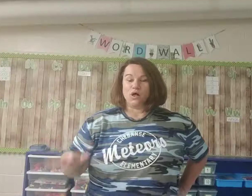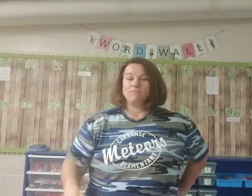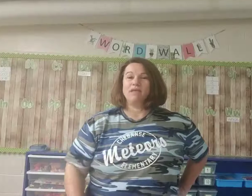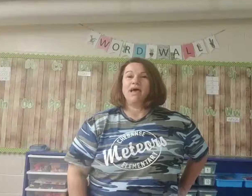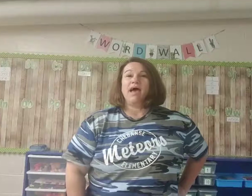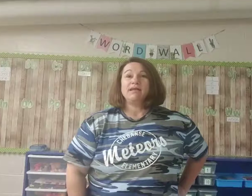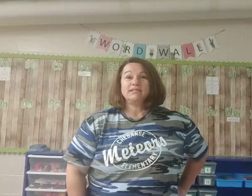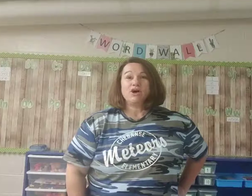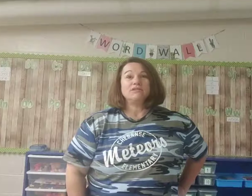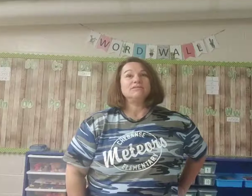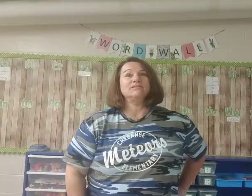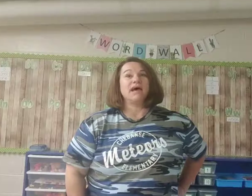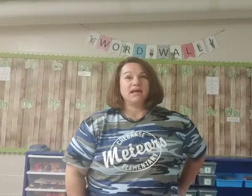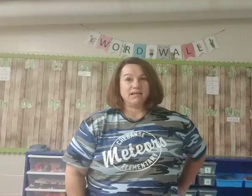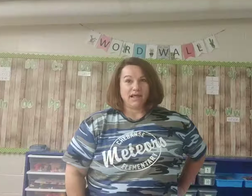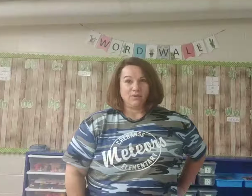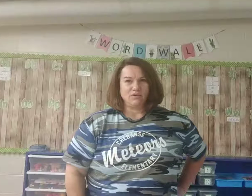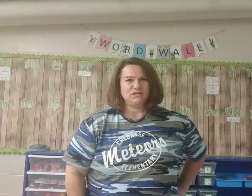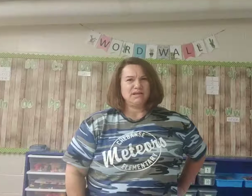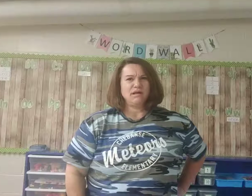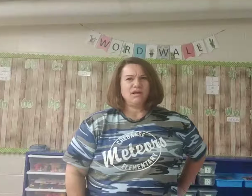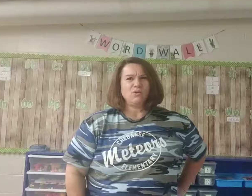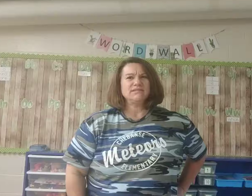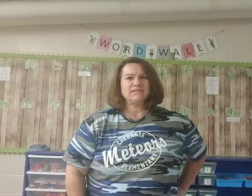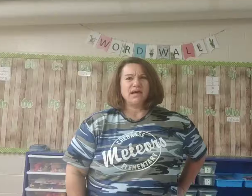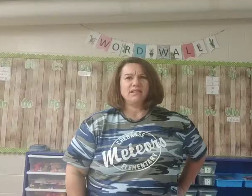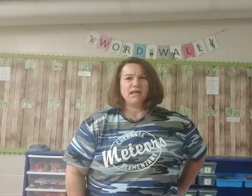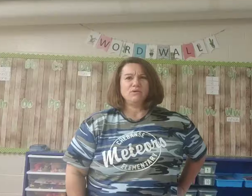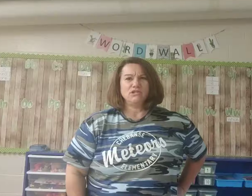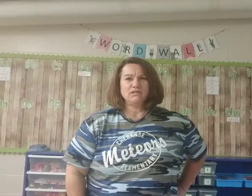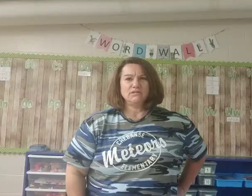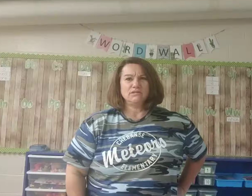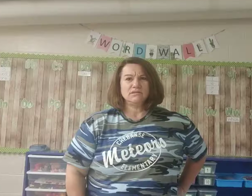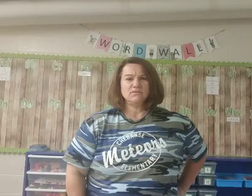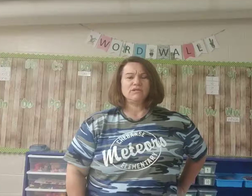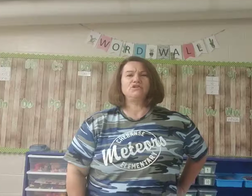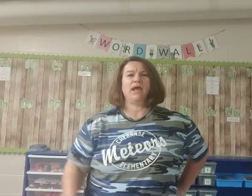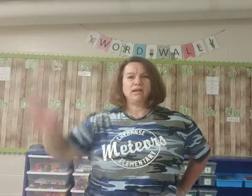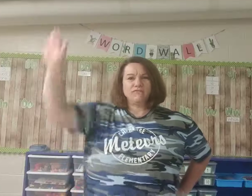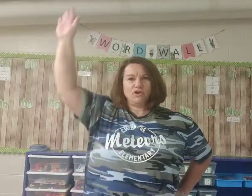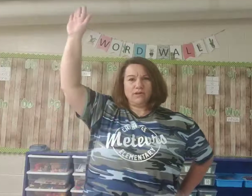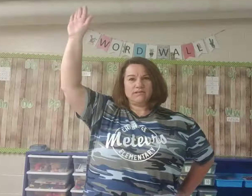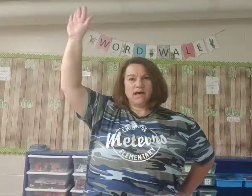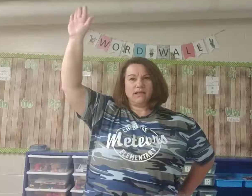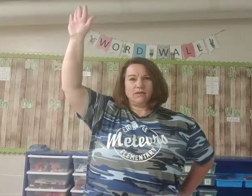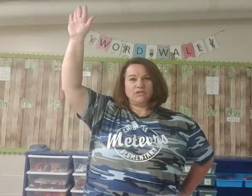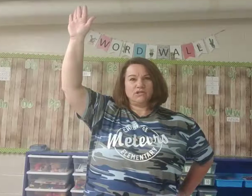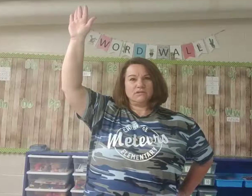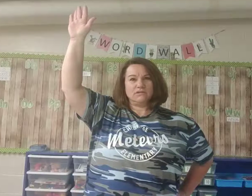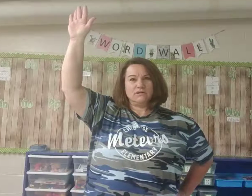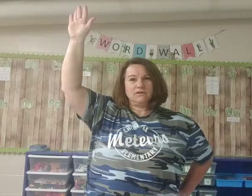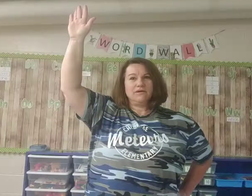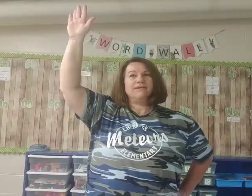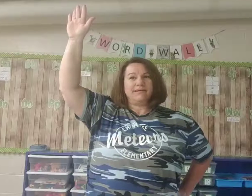school. And it's called sign language. Does anybody know what sign language is? Raise your hand if you know what sign language is. Yeah,